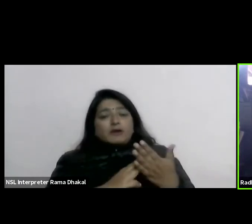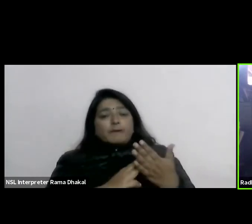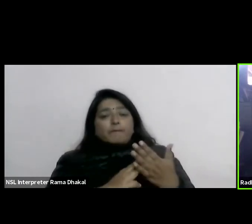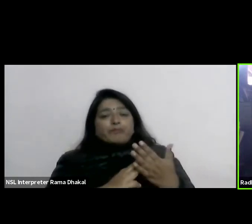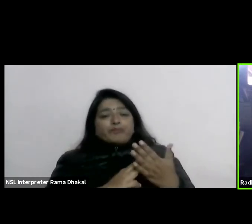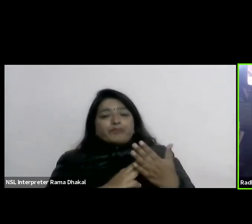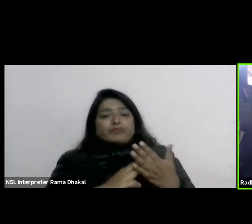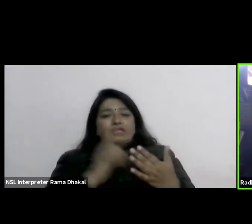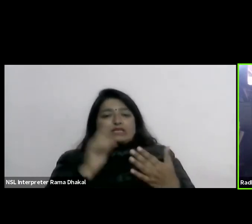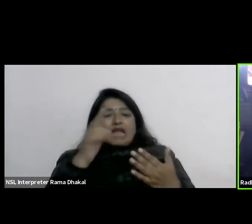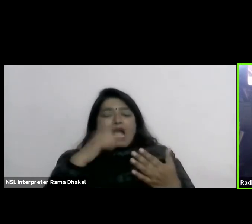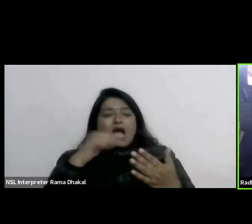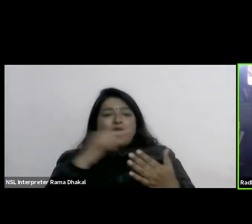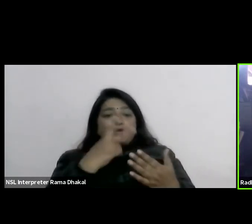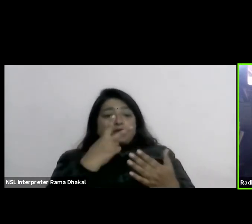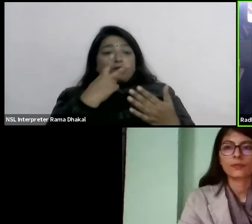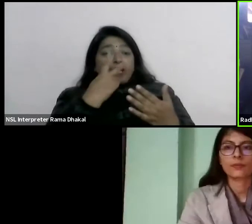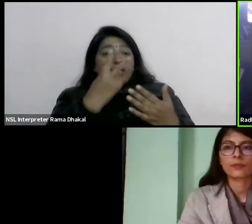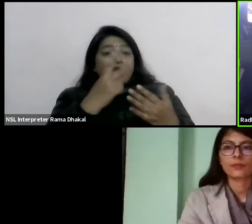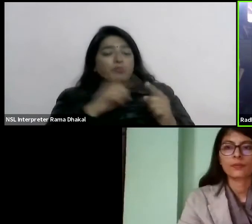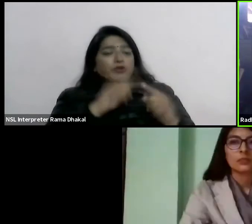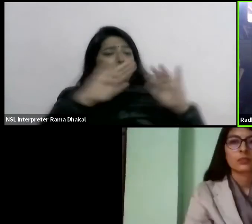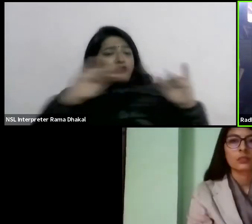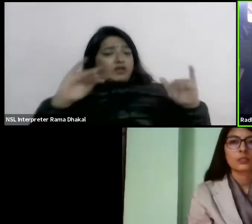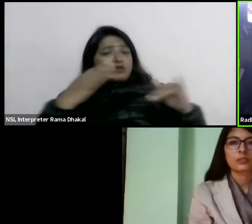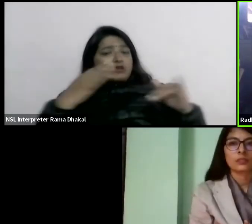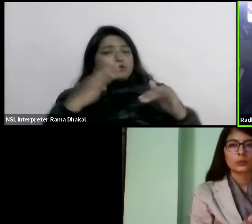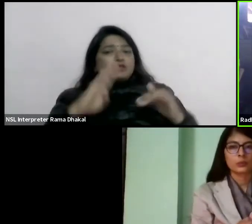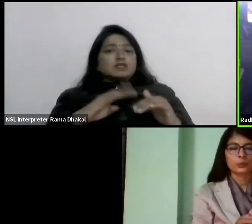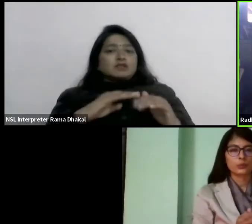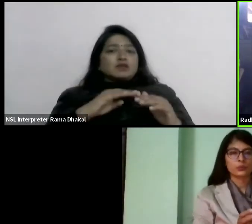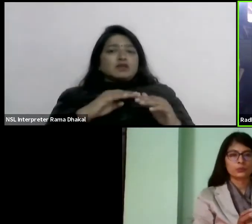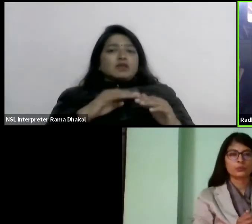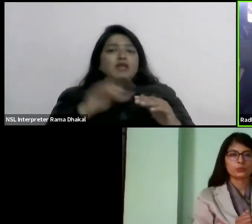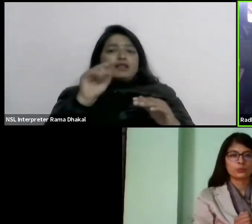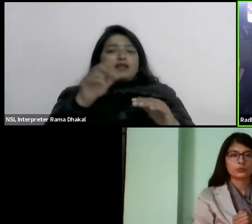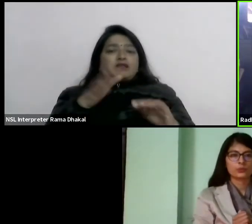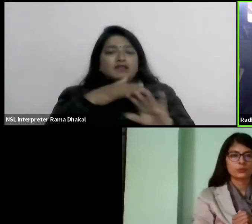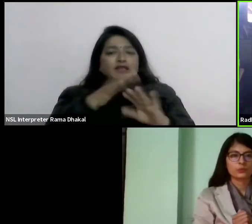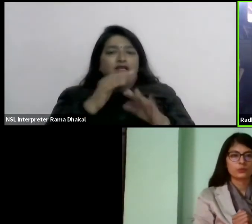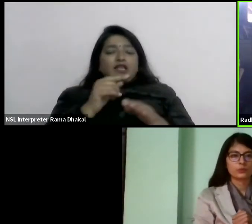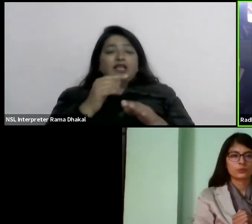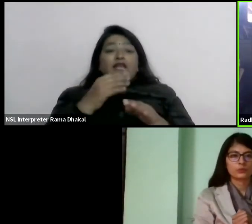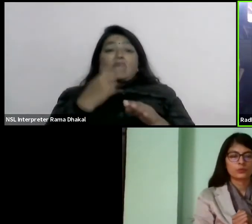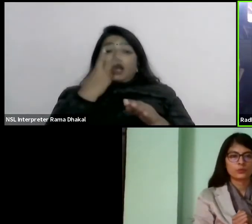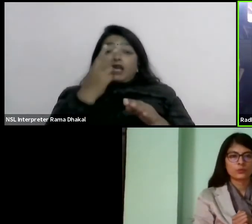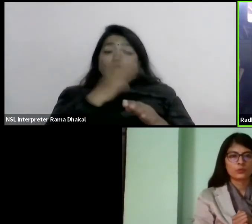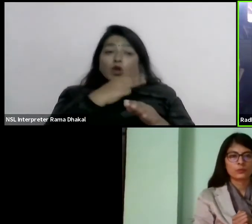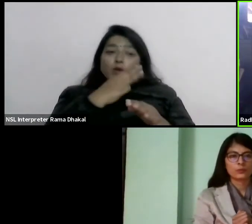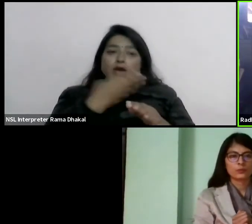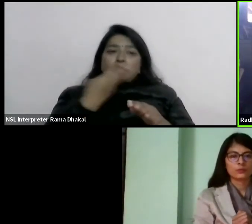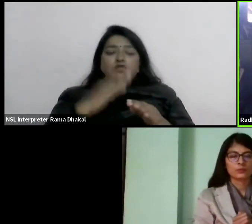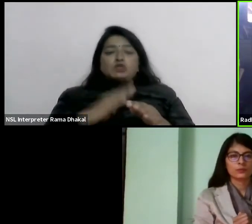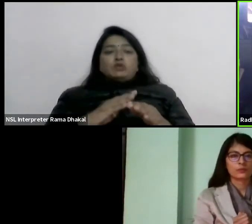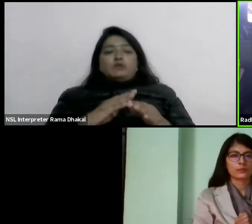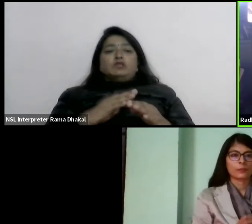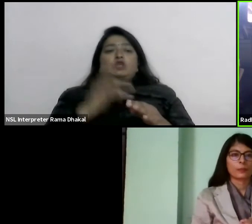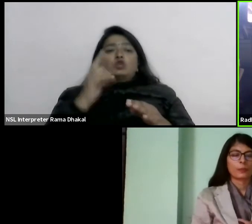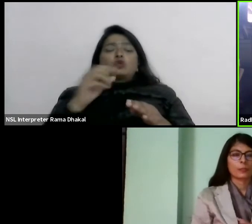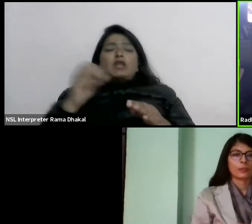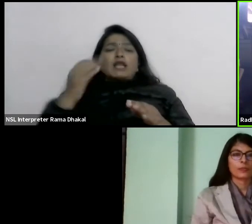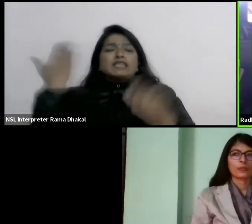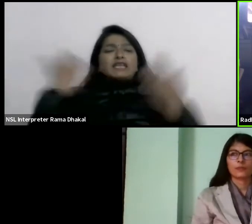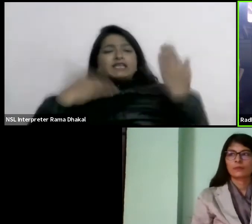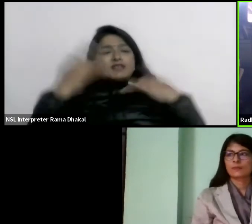witness. And the point is that there are so many witnesses. We have the victim, a survivor herself,